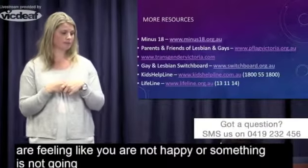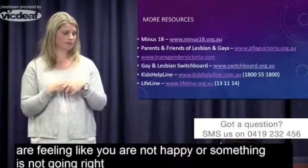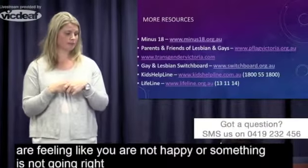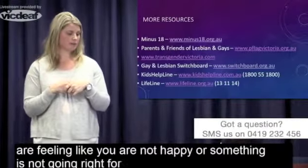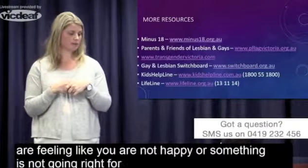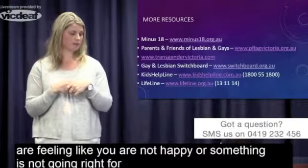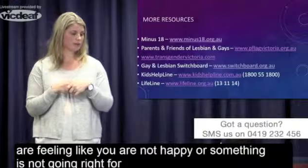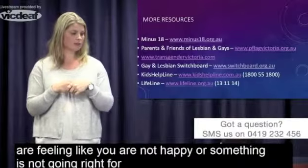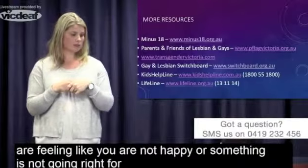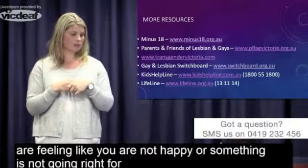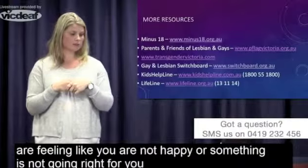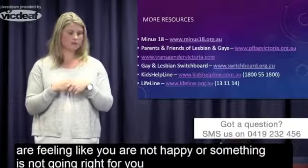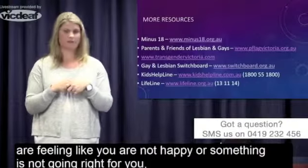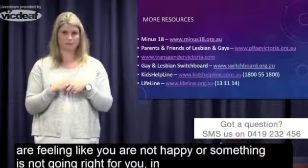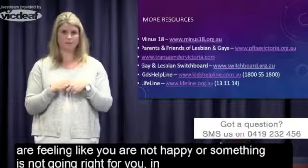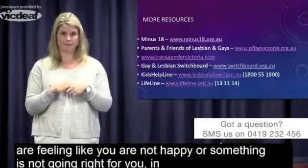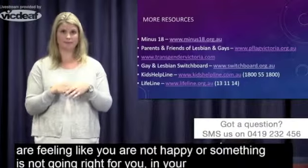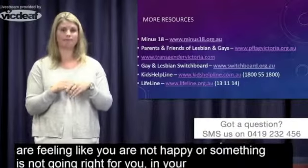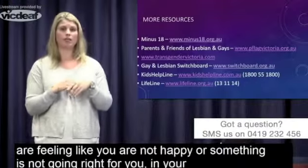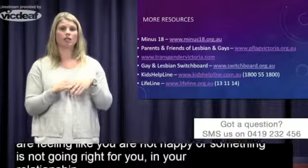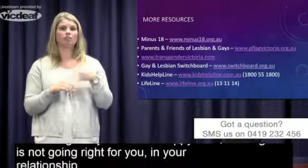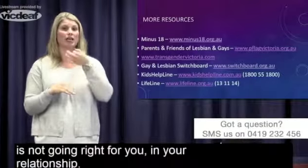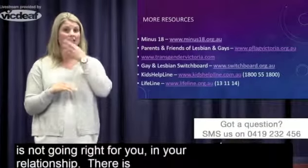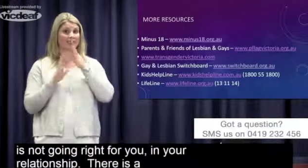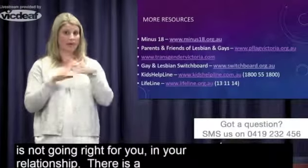in your relationship. There is a hotline that you can access,